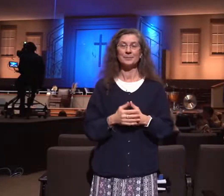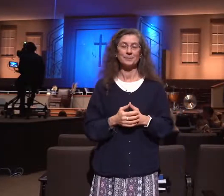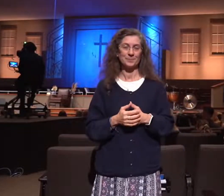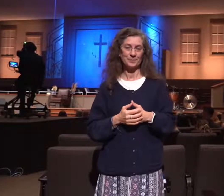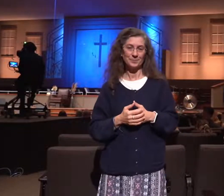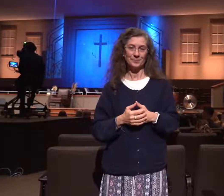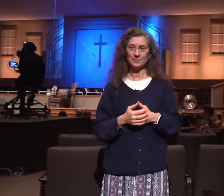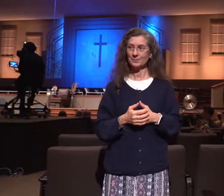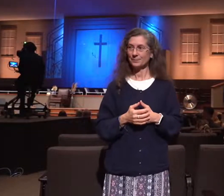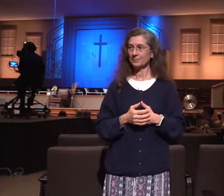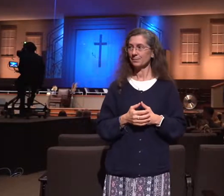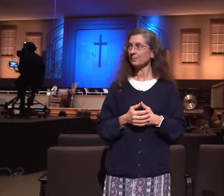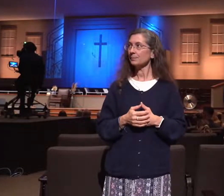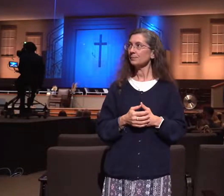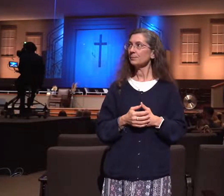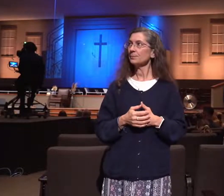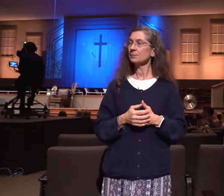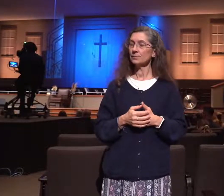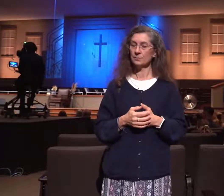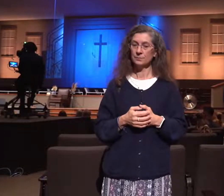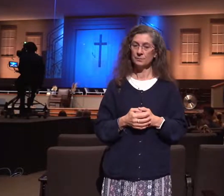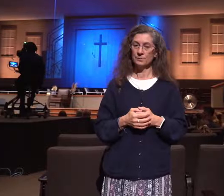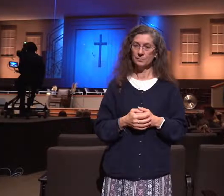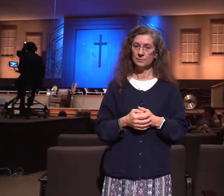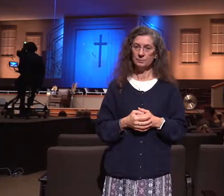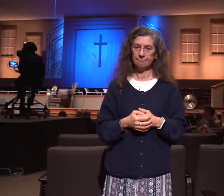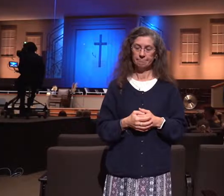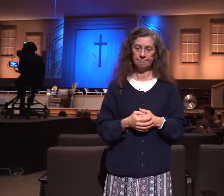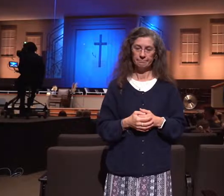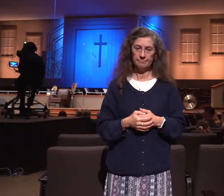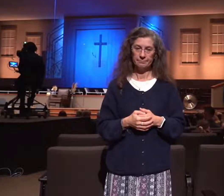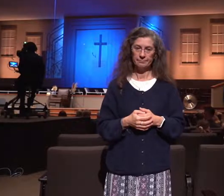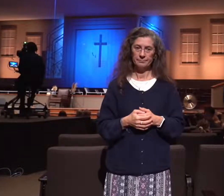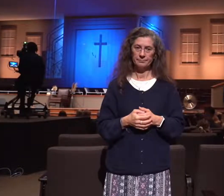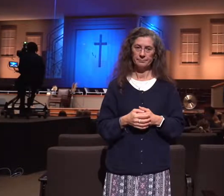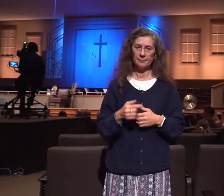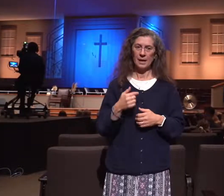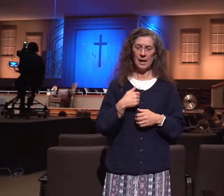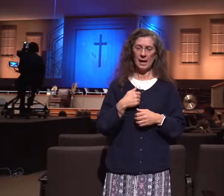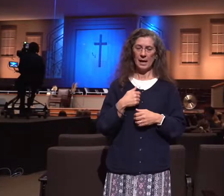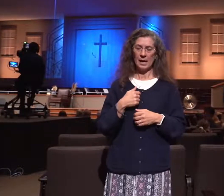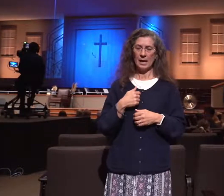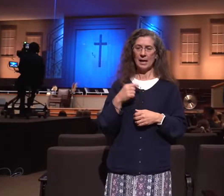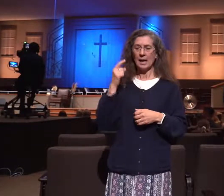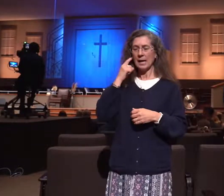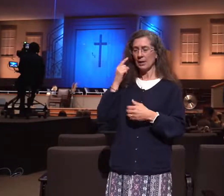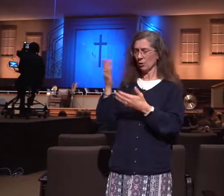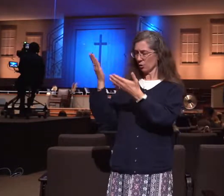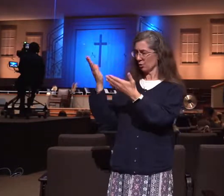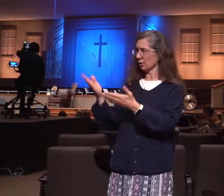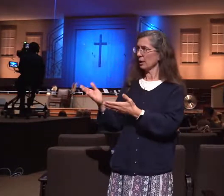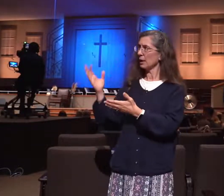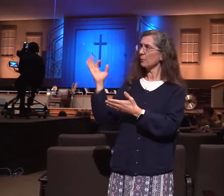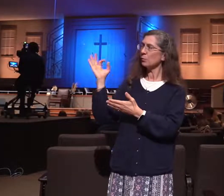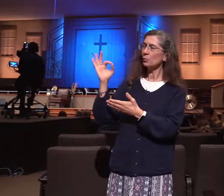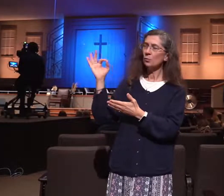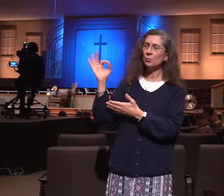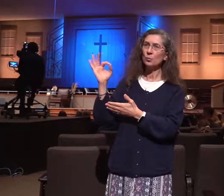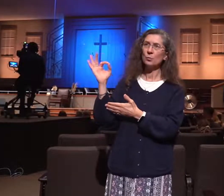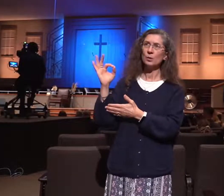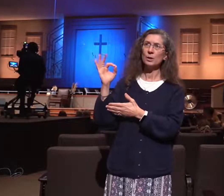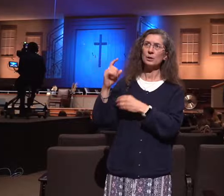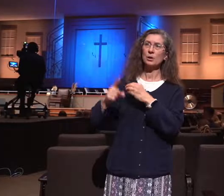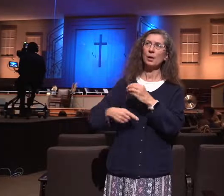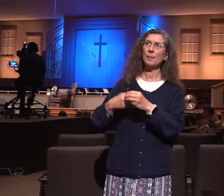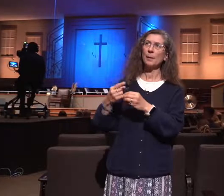amen, not saying amen, okay? But I heard this dear godly man